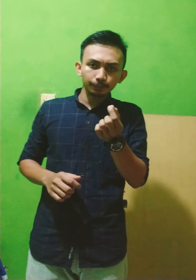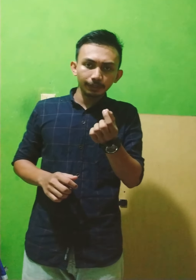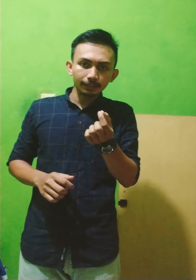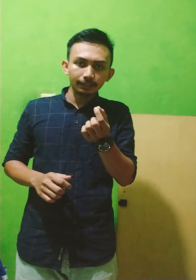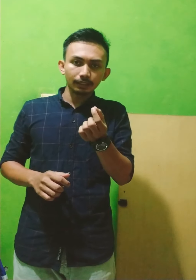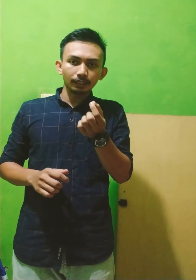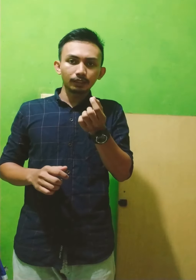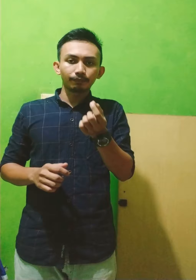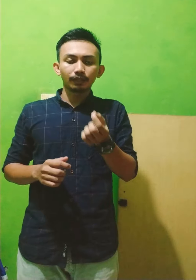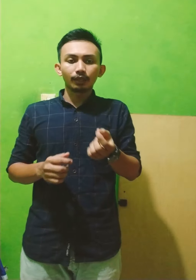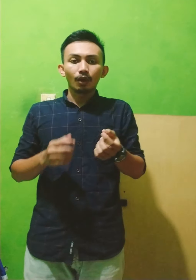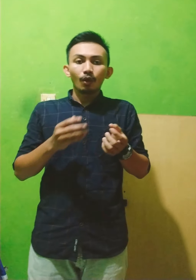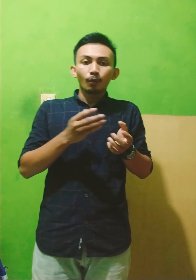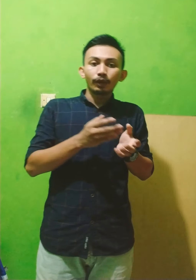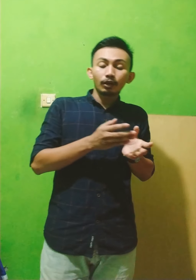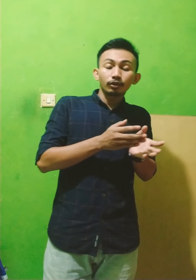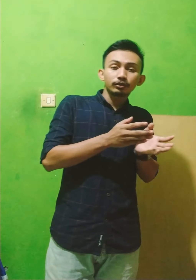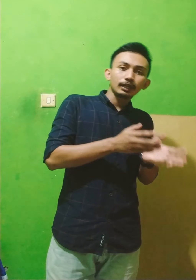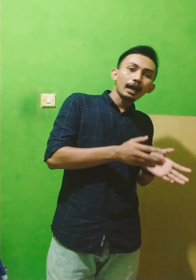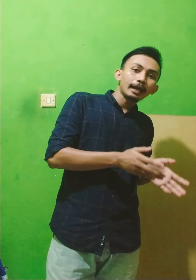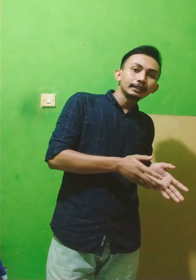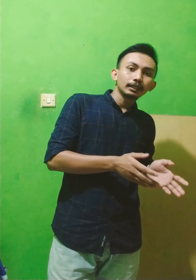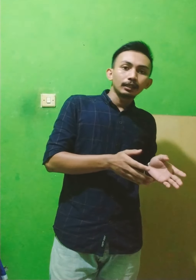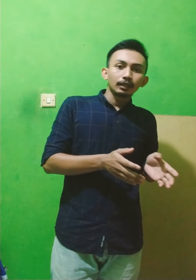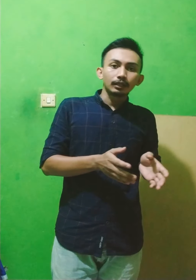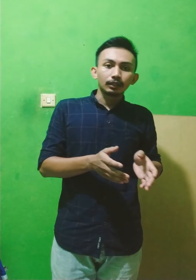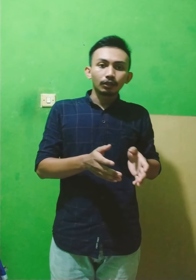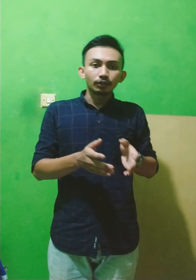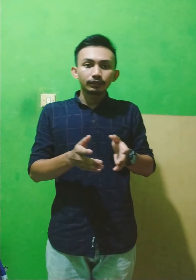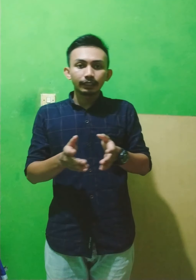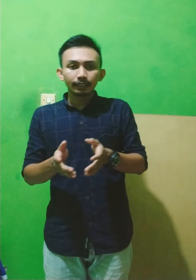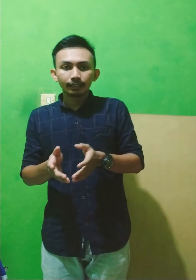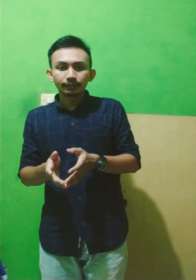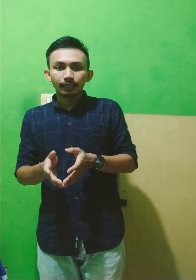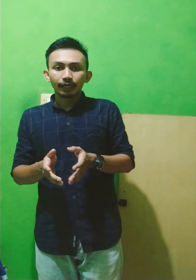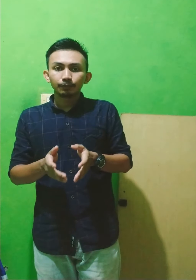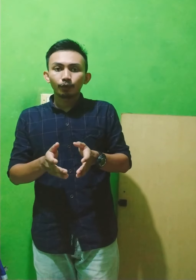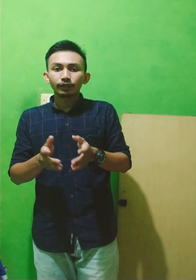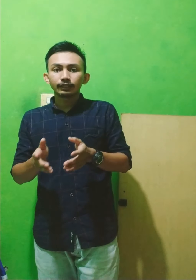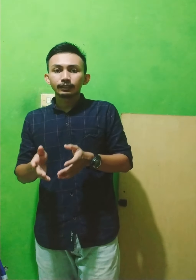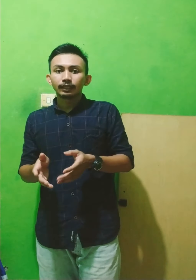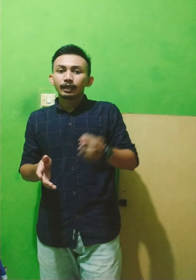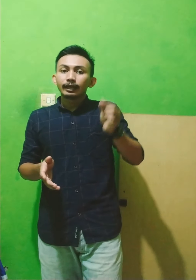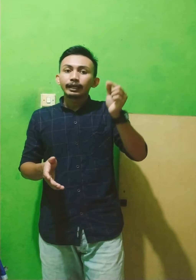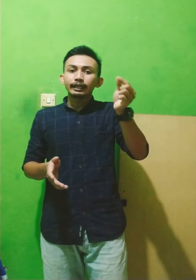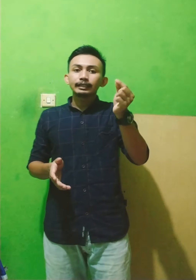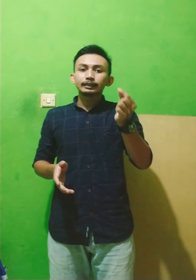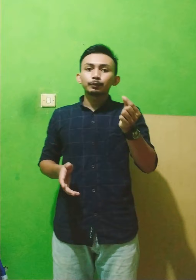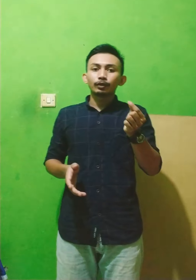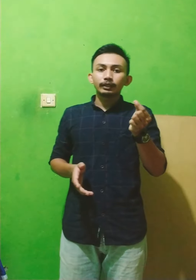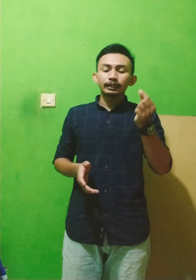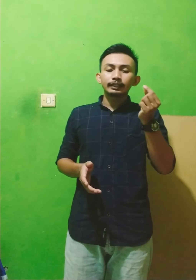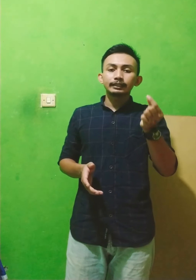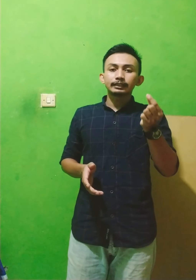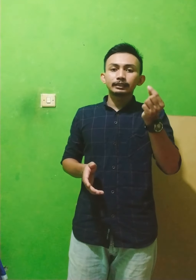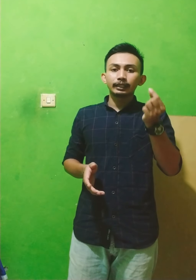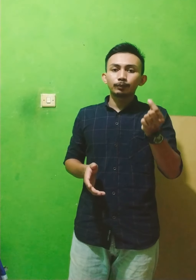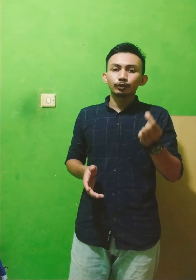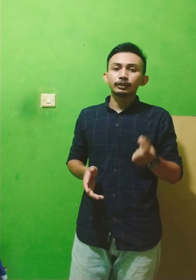While your speech is undoubtedly well organized, concise, and poignant, it is still possible